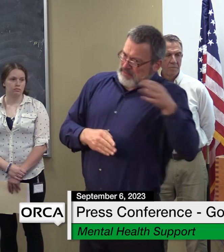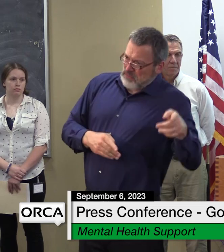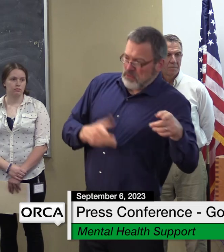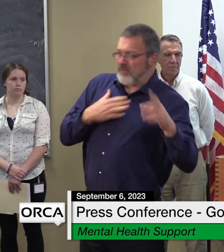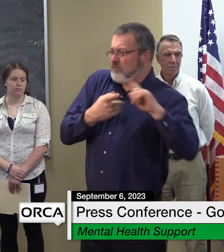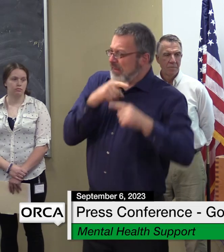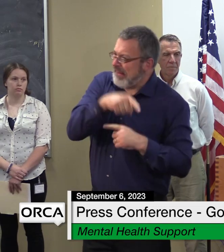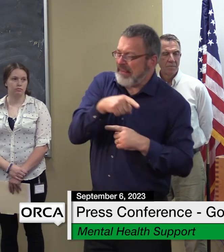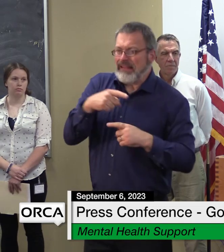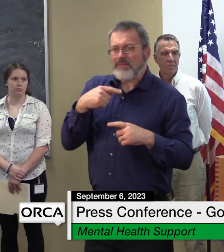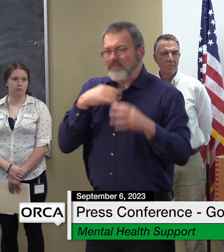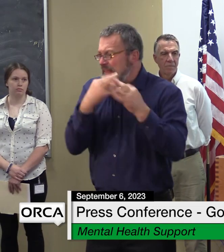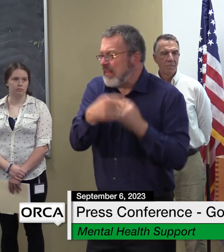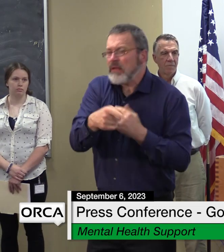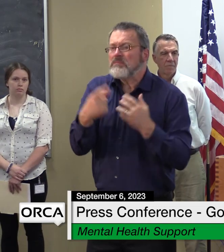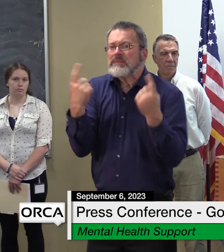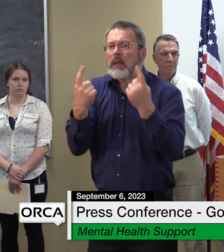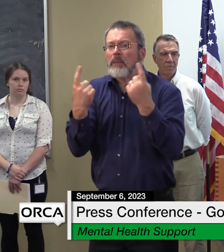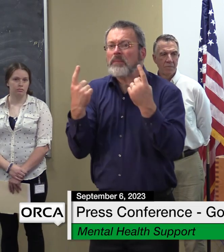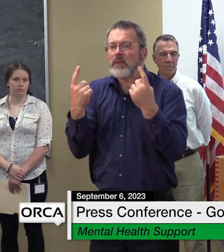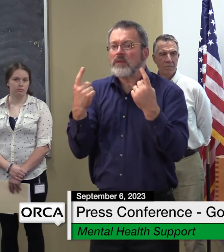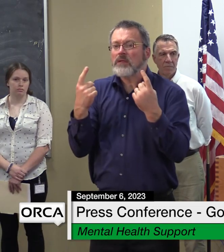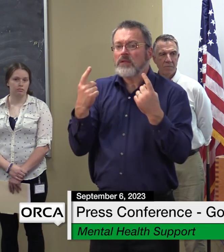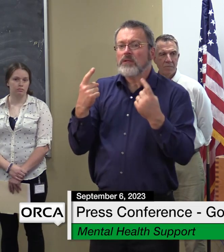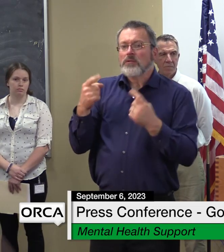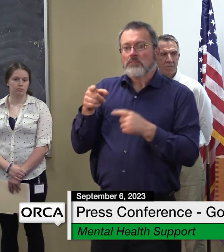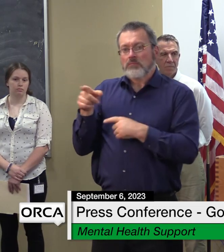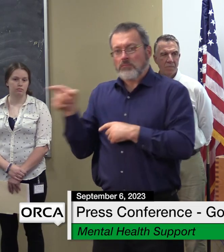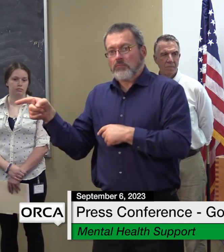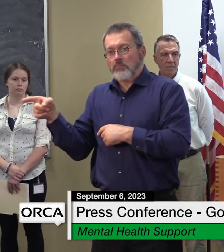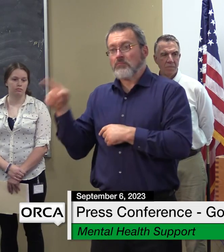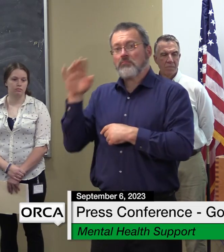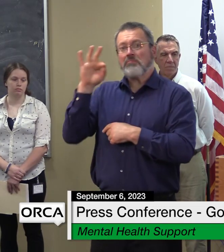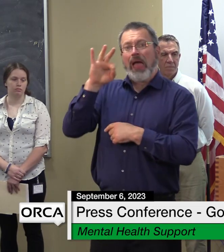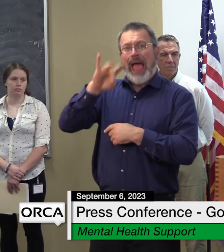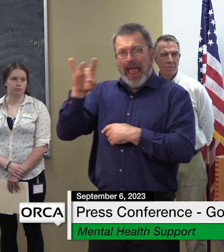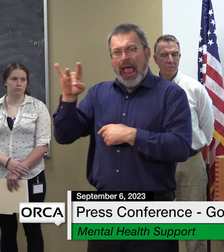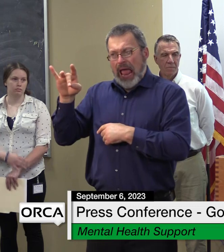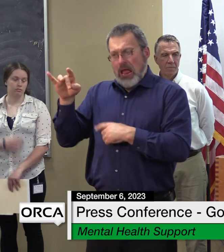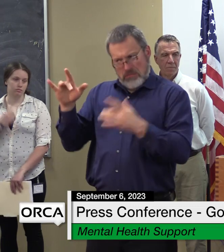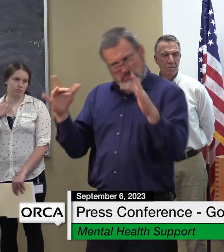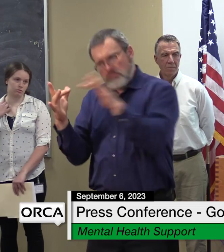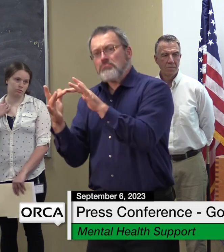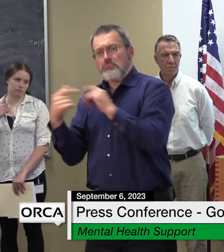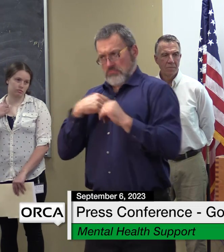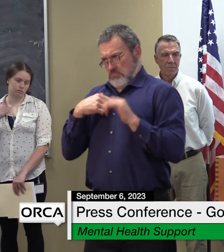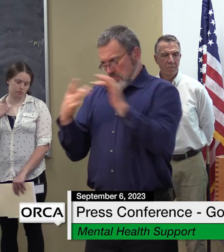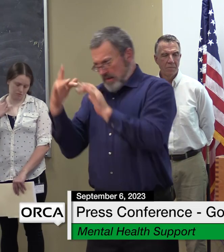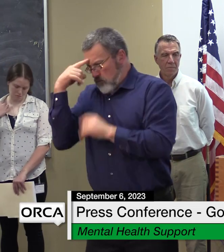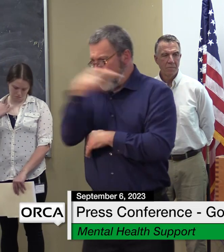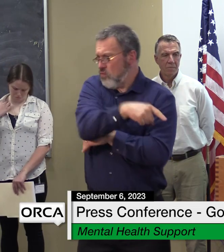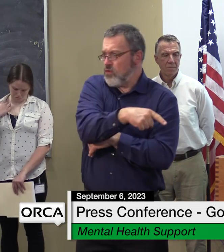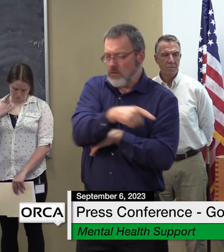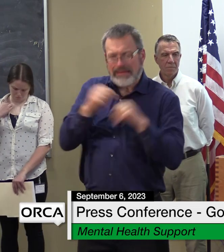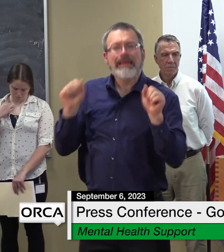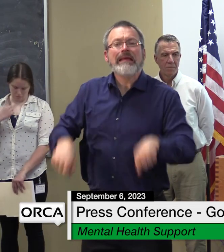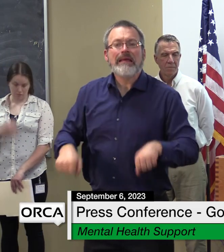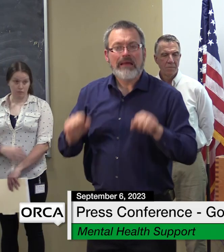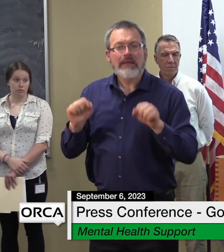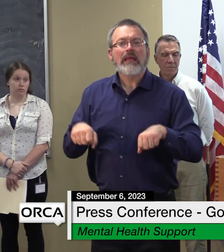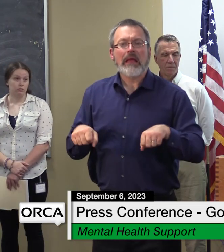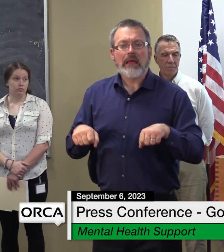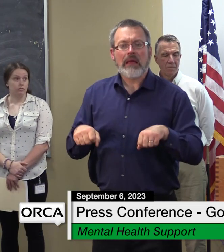else, there's an employee who can equip you with the knowledge and support you need to assist them. We do not need to face